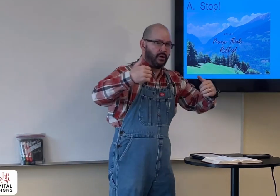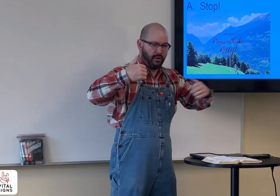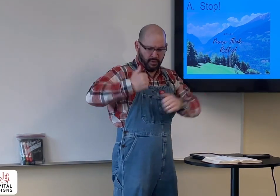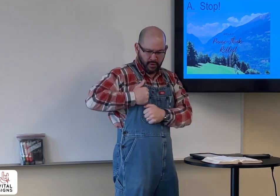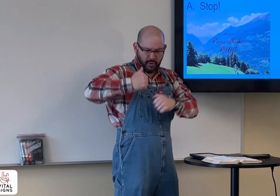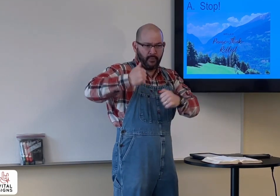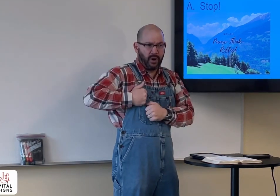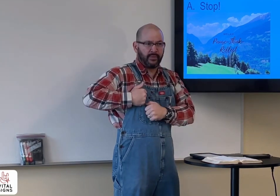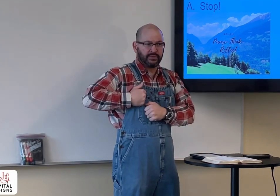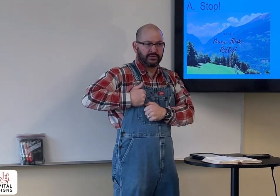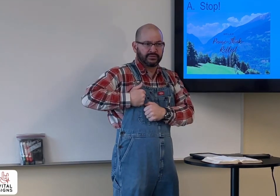He's the boss of the armies.